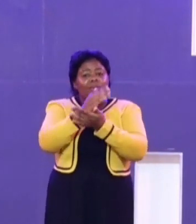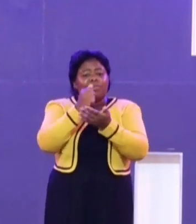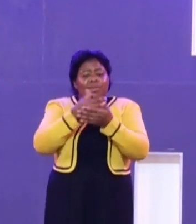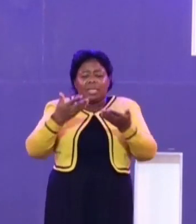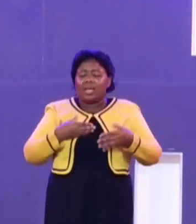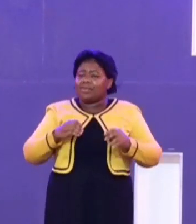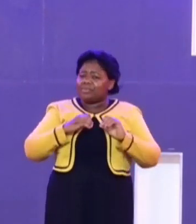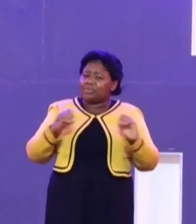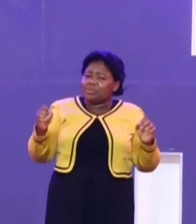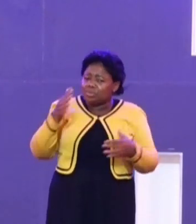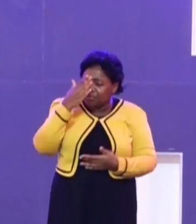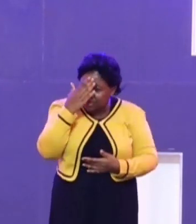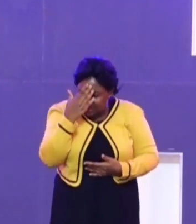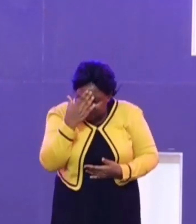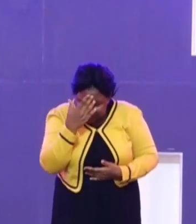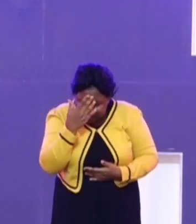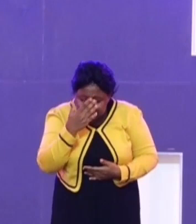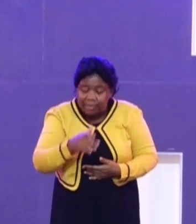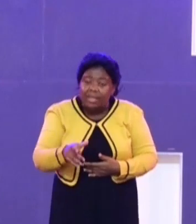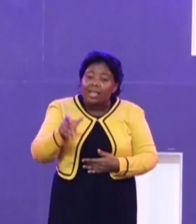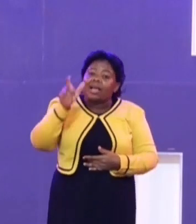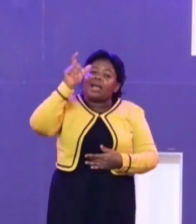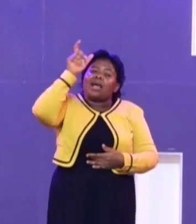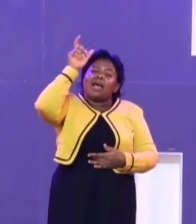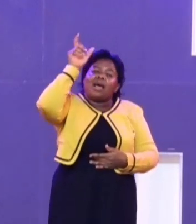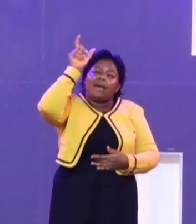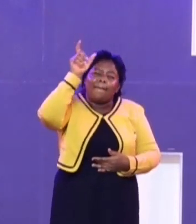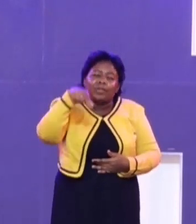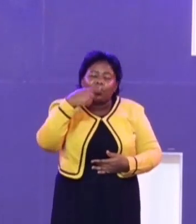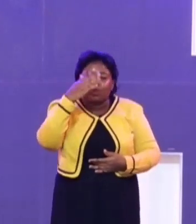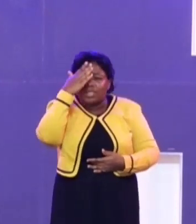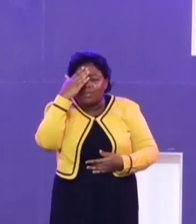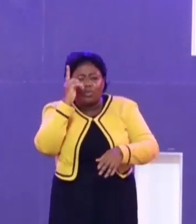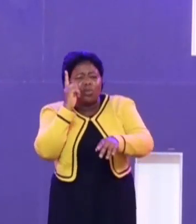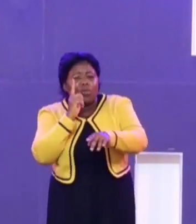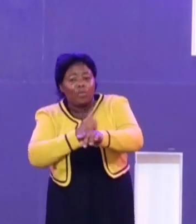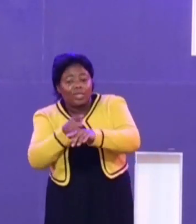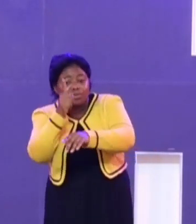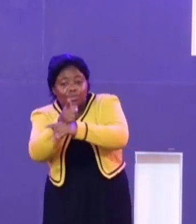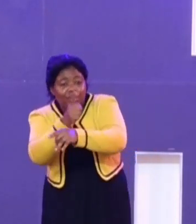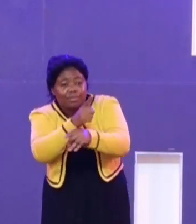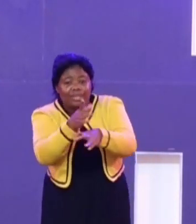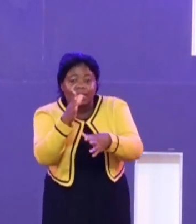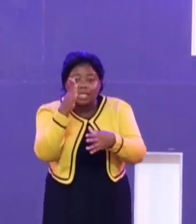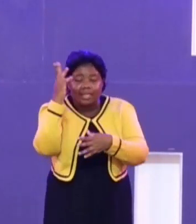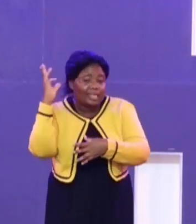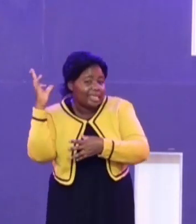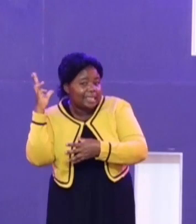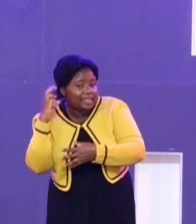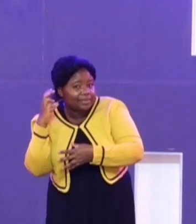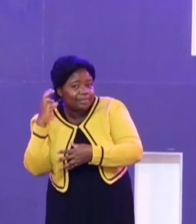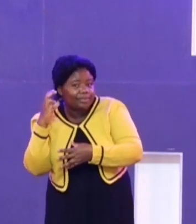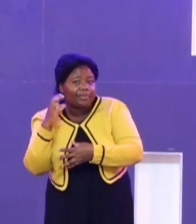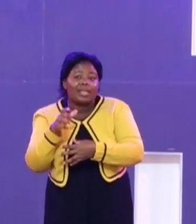waze. Because of lack of humility. Umutuwa yeto waze vamo nenyaulida. A person who is humble, once they blame them, they listen. A